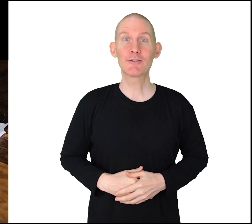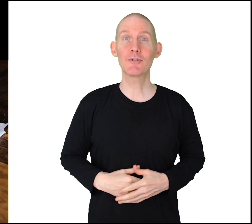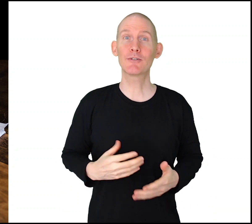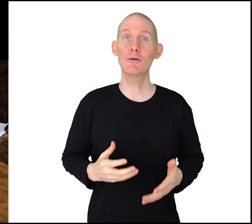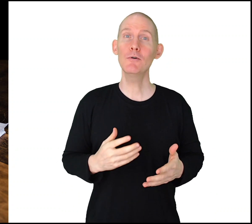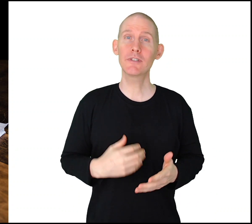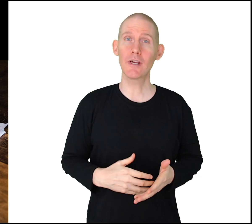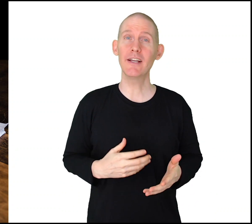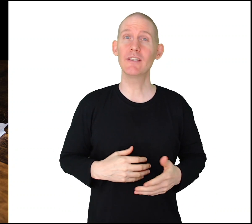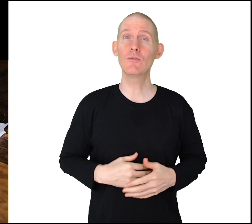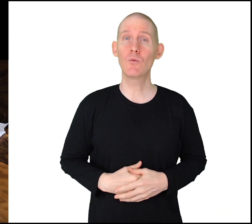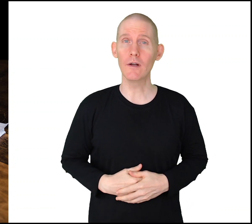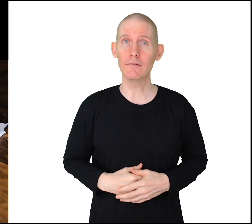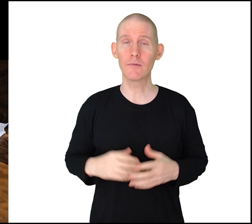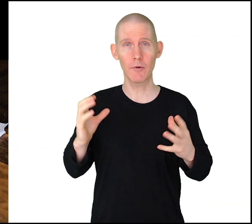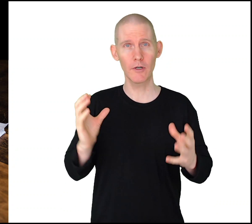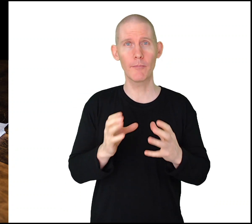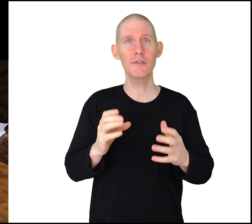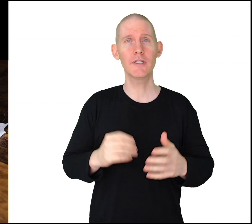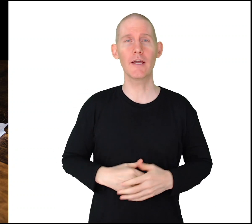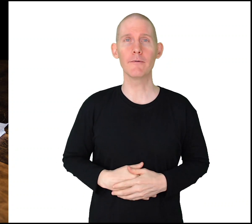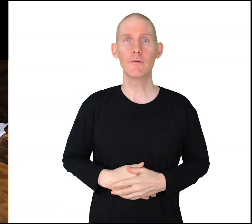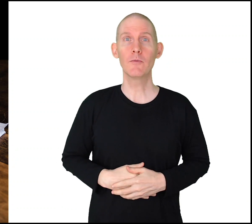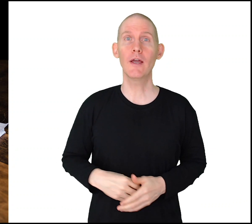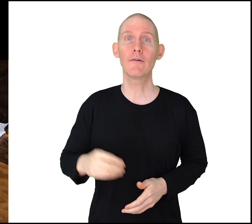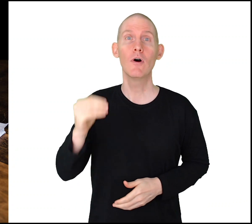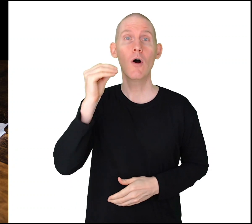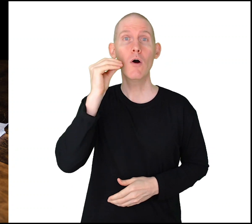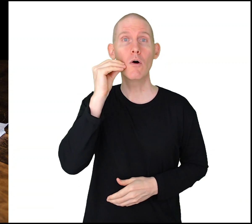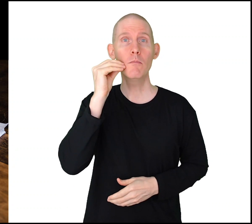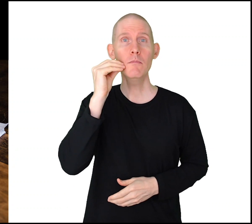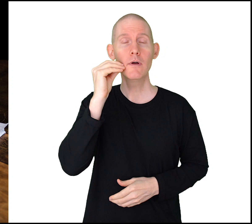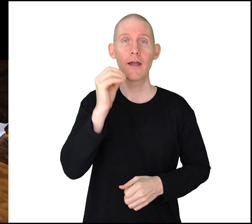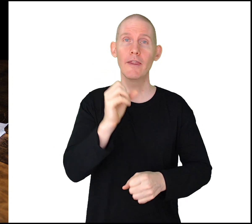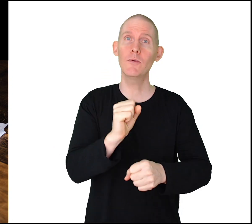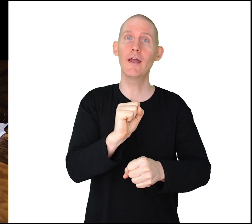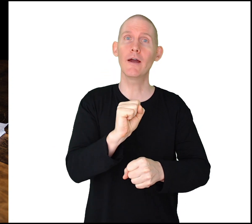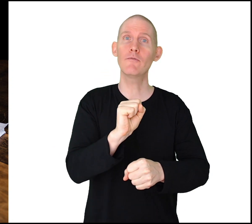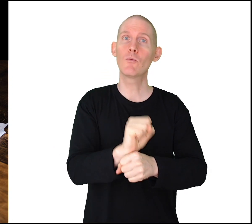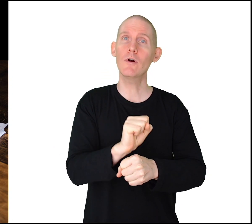it's 2 signs in one that we're going to put together. We have home, and then we have work.